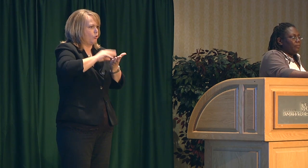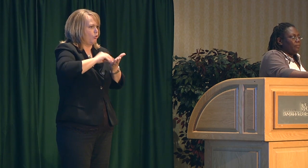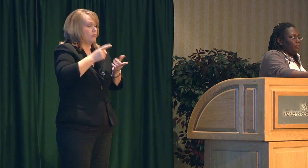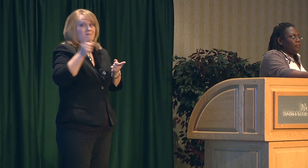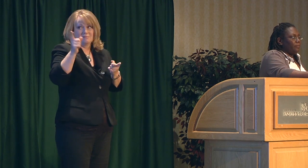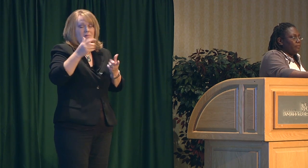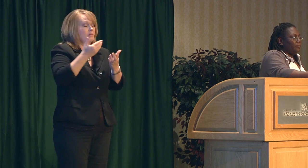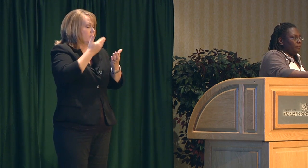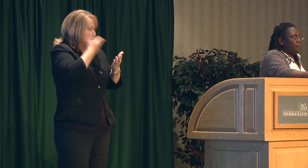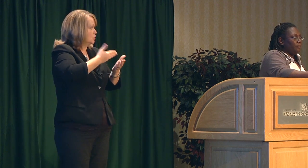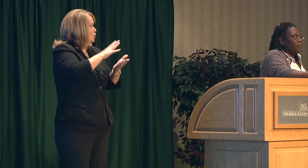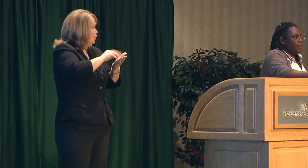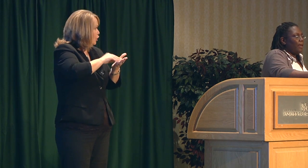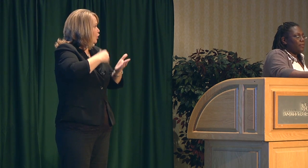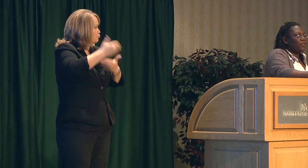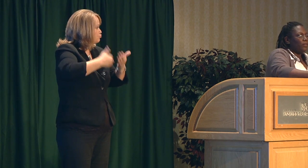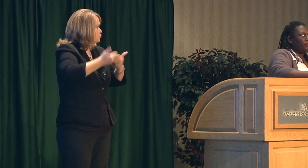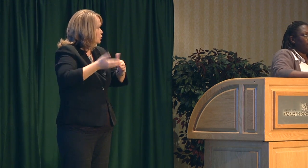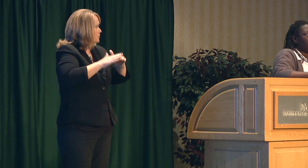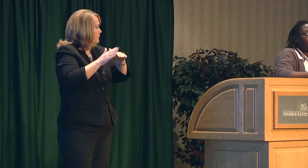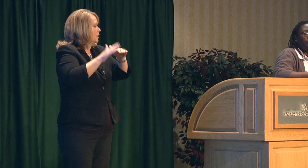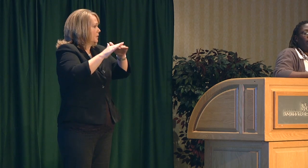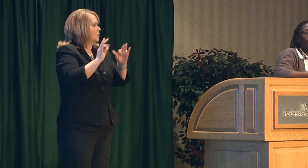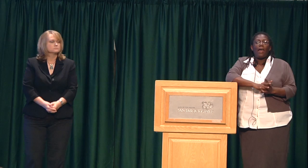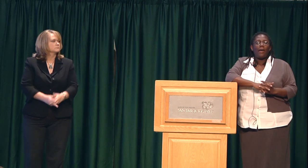an avenue that you can go down.